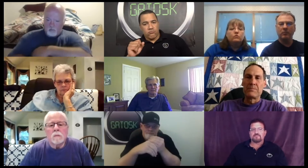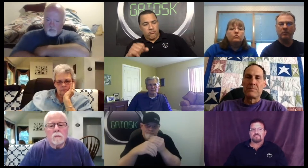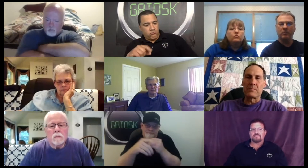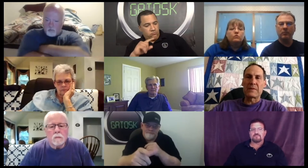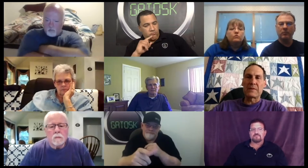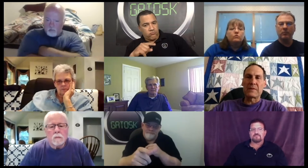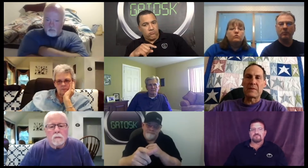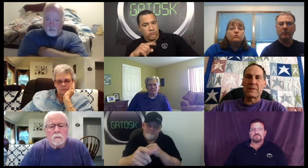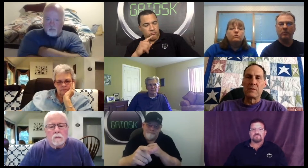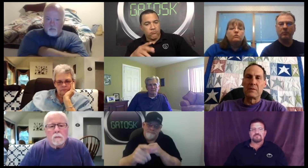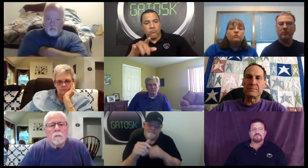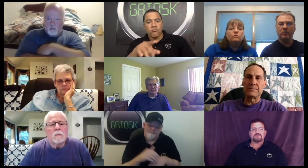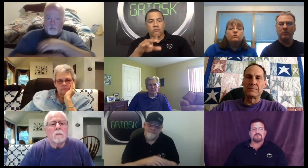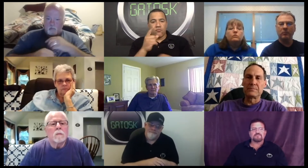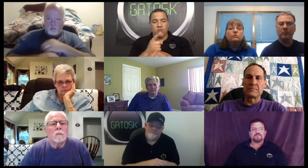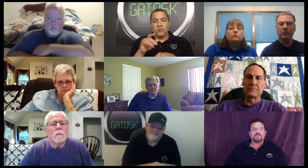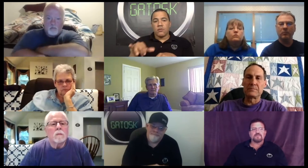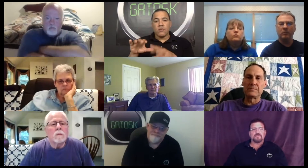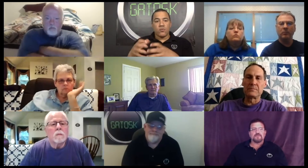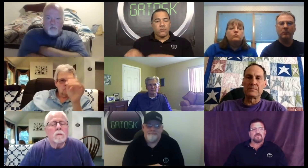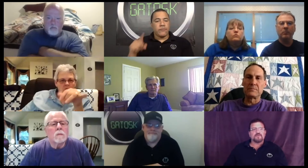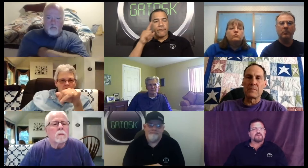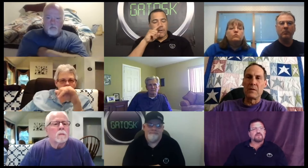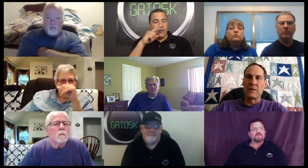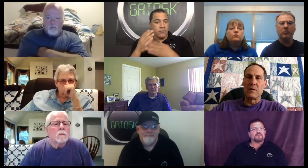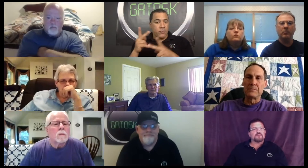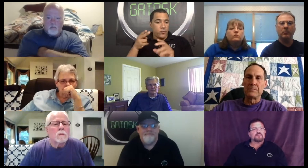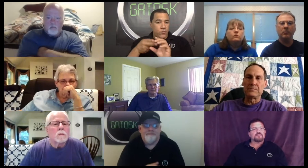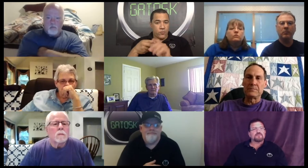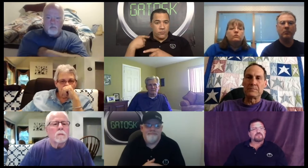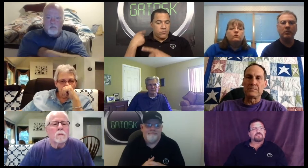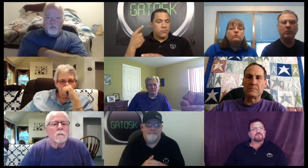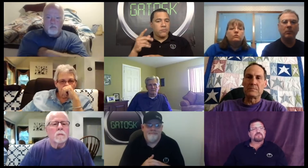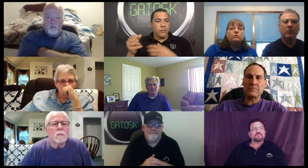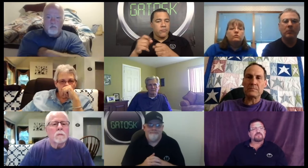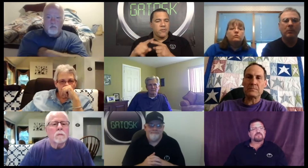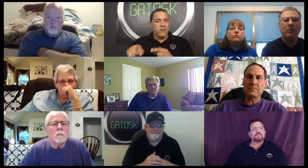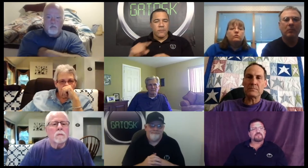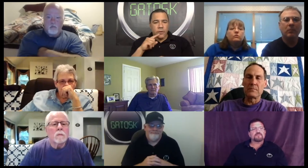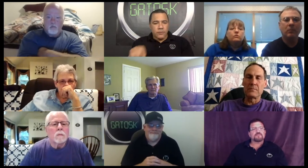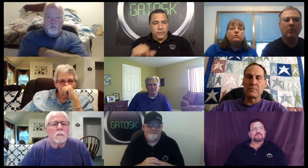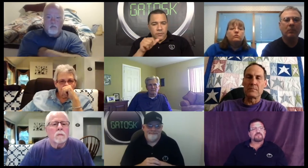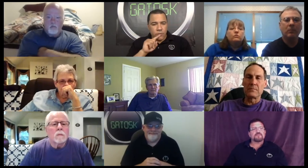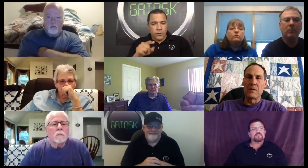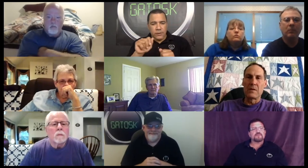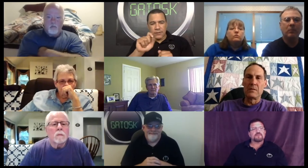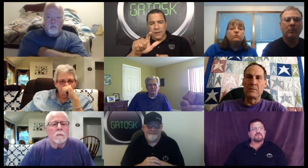I think that'd be a good thing to add. Right. That group is of like the fake people have joined, but actually they're not